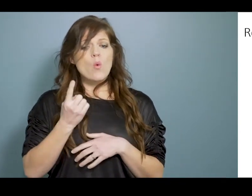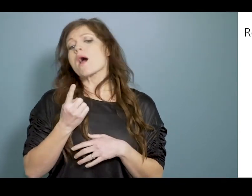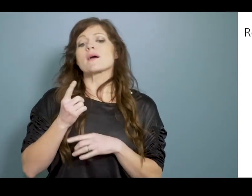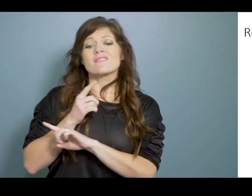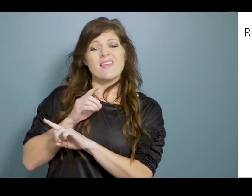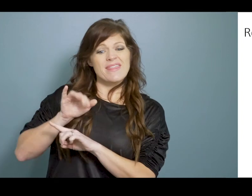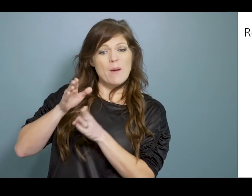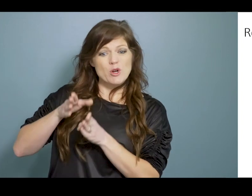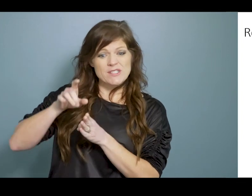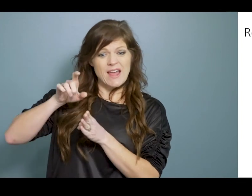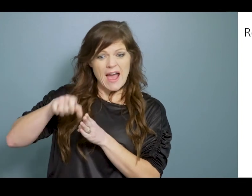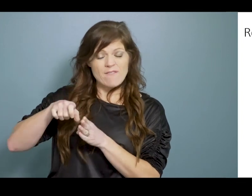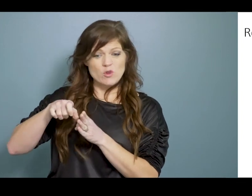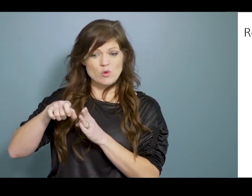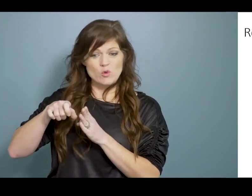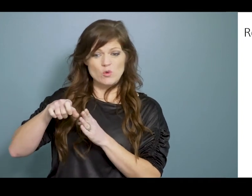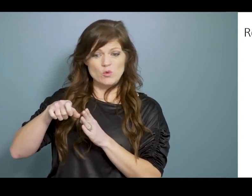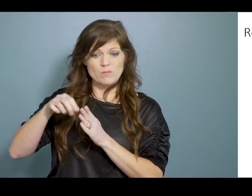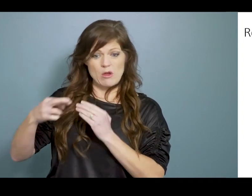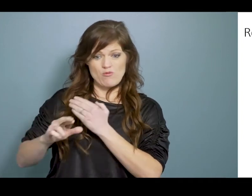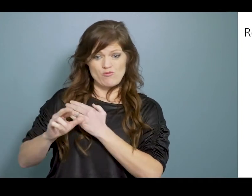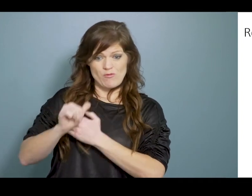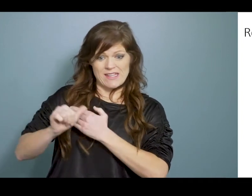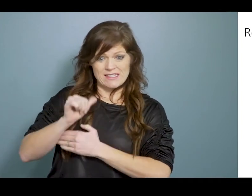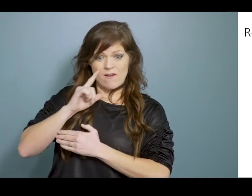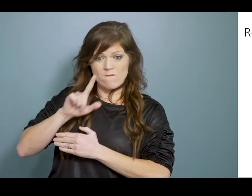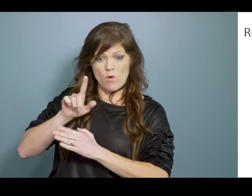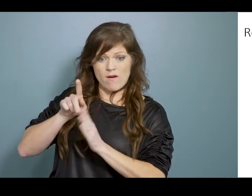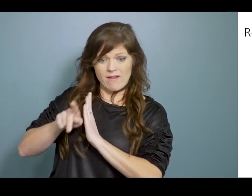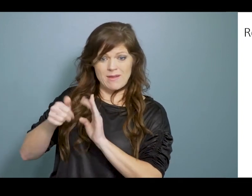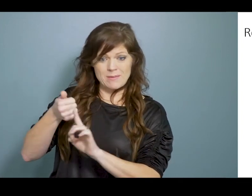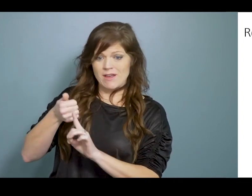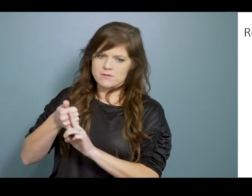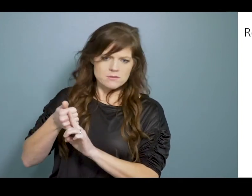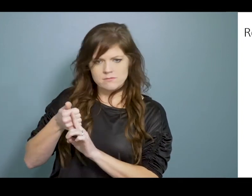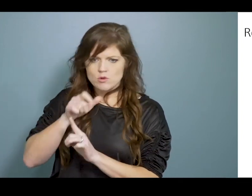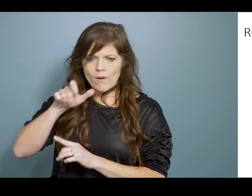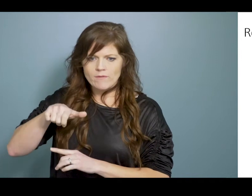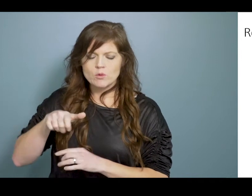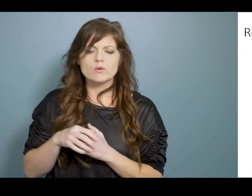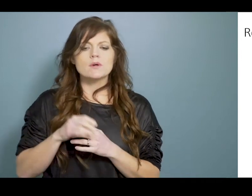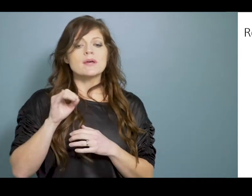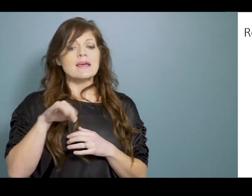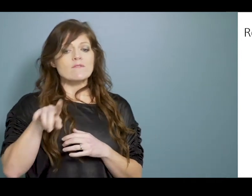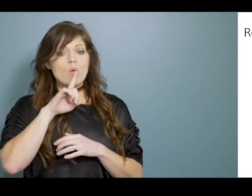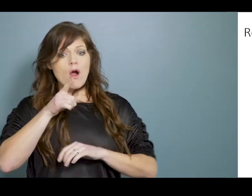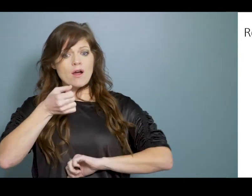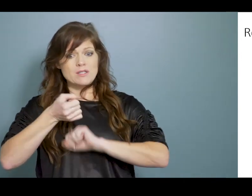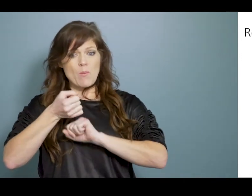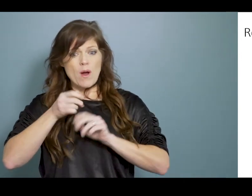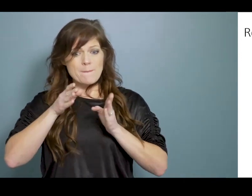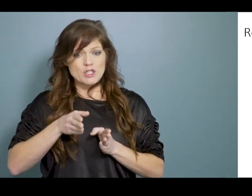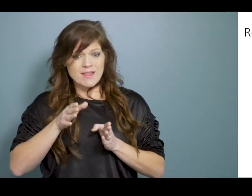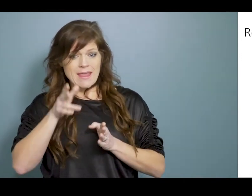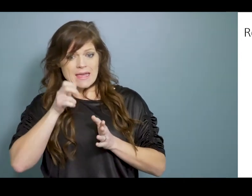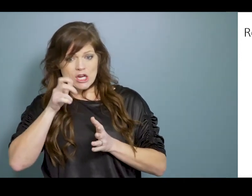They do general support for distress. And if you're a support person who's like, I don't know what to do,